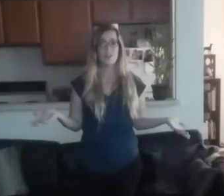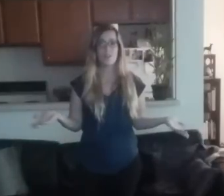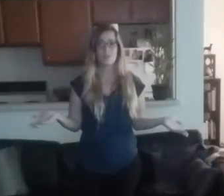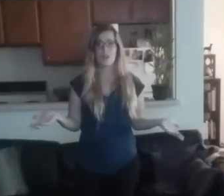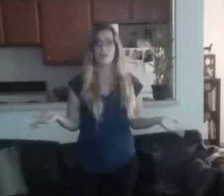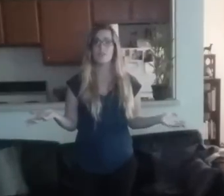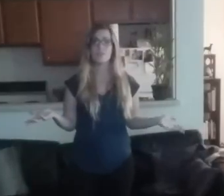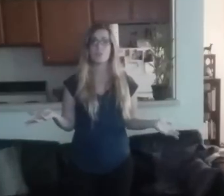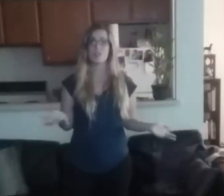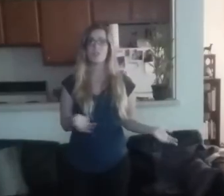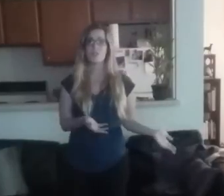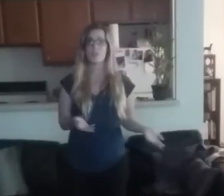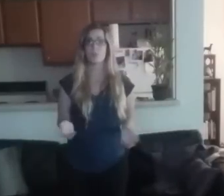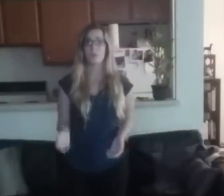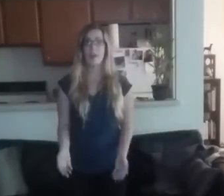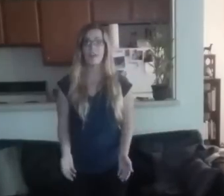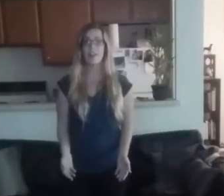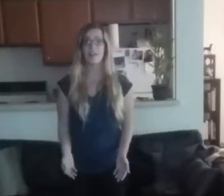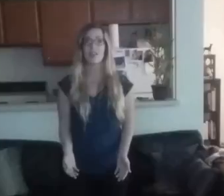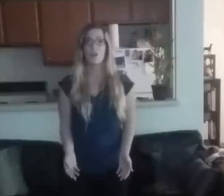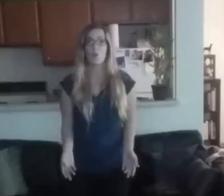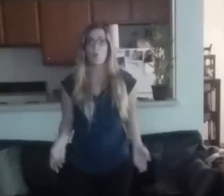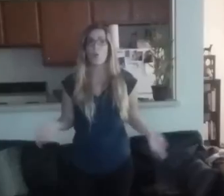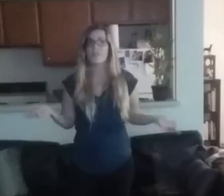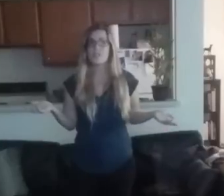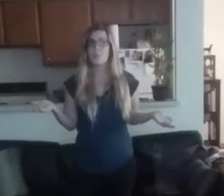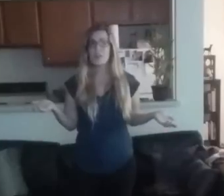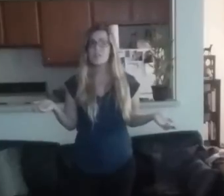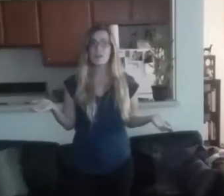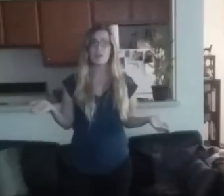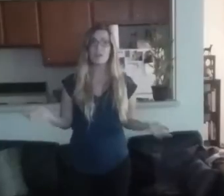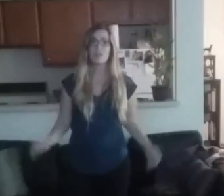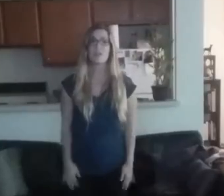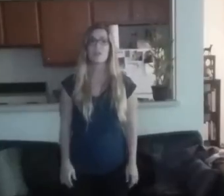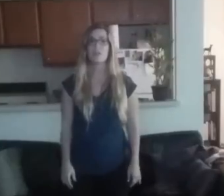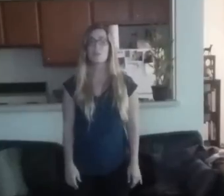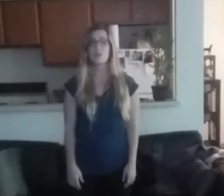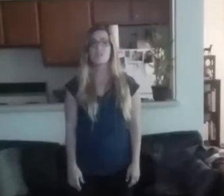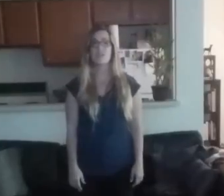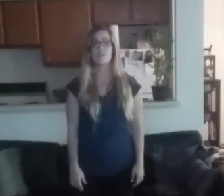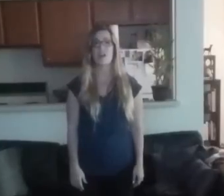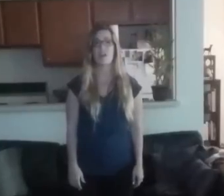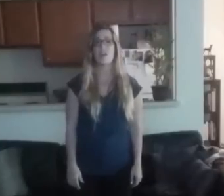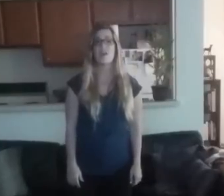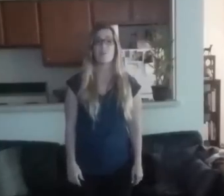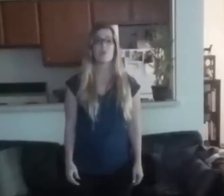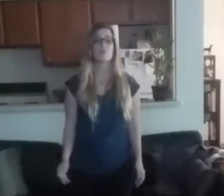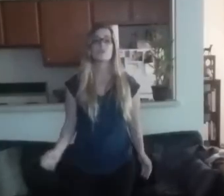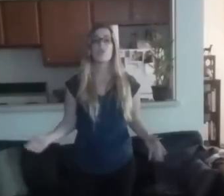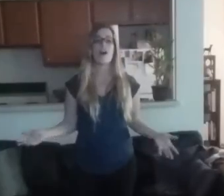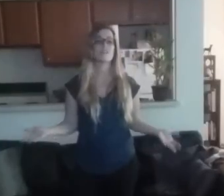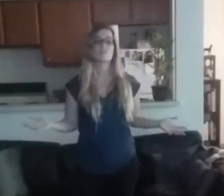own neck gives you relief from your pain, what's the big deal? The big deal is that people do not